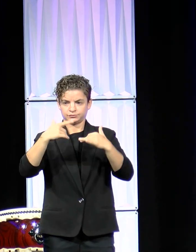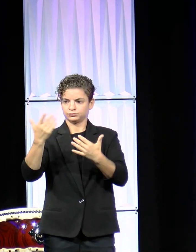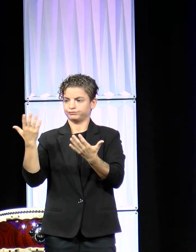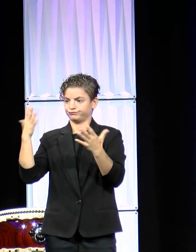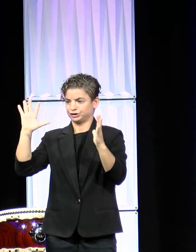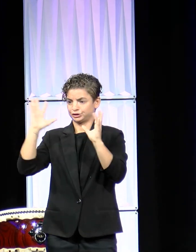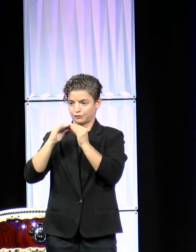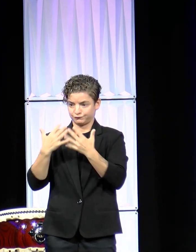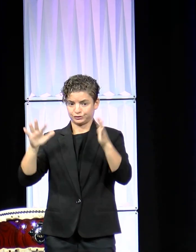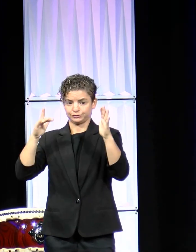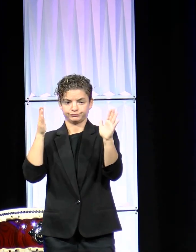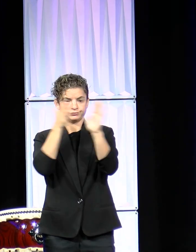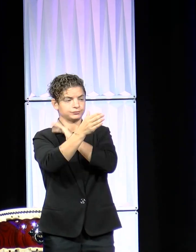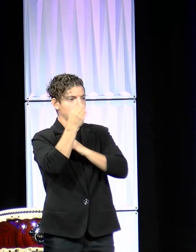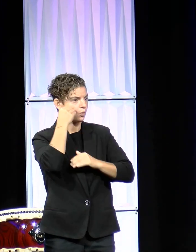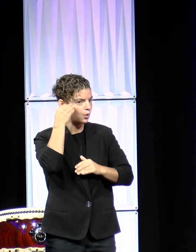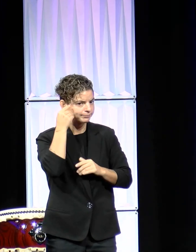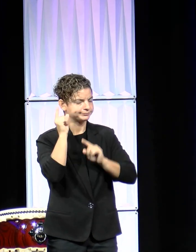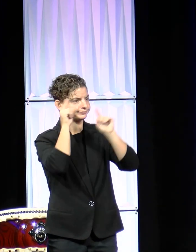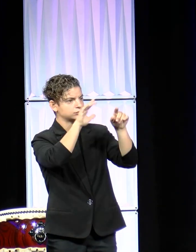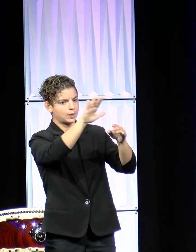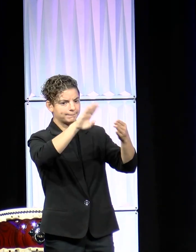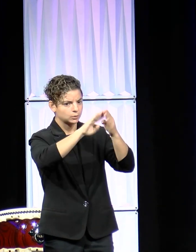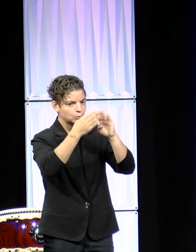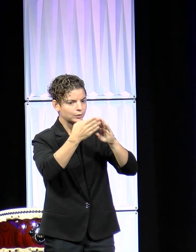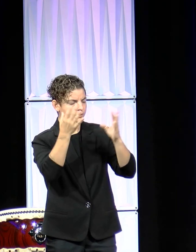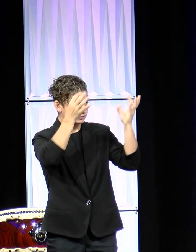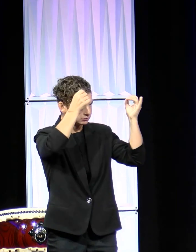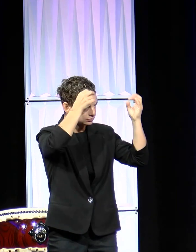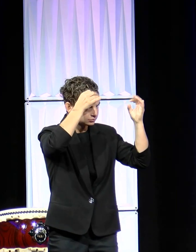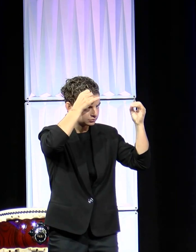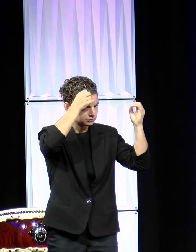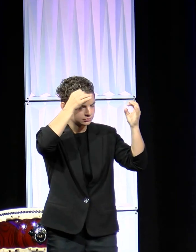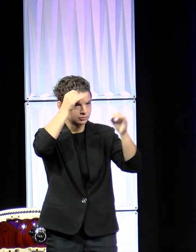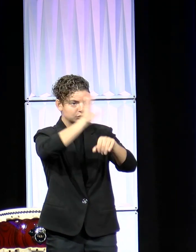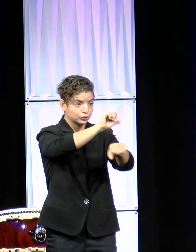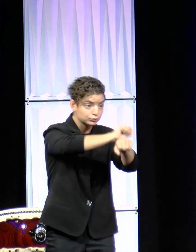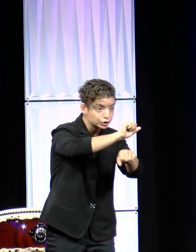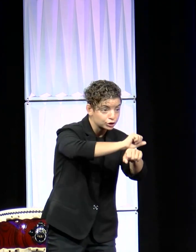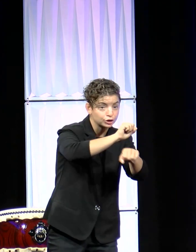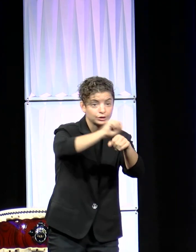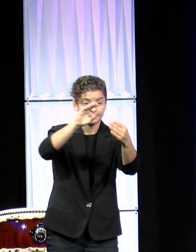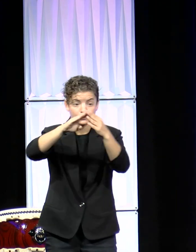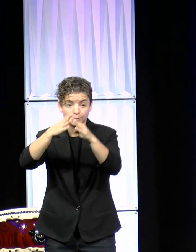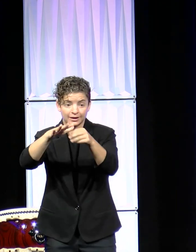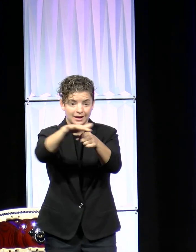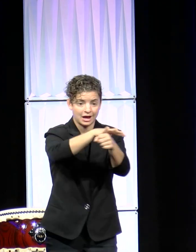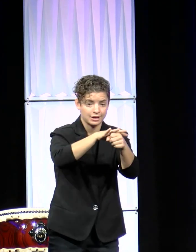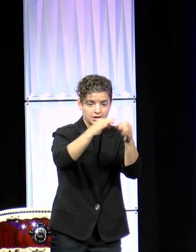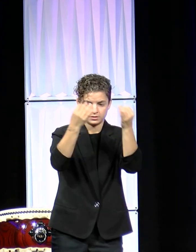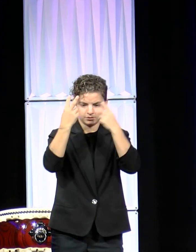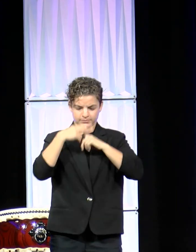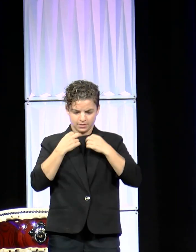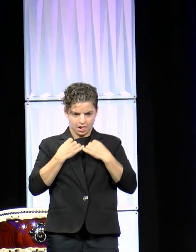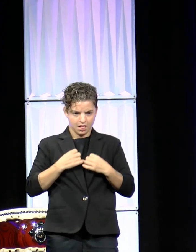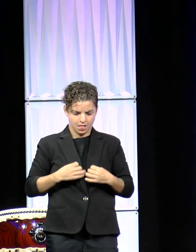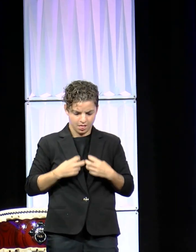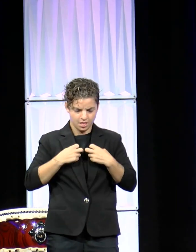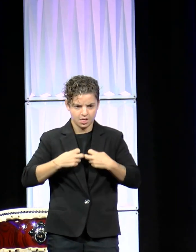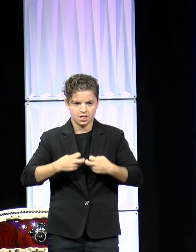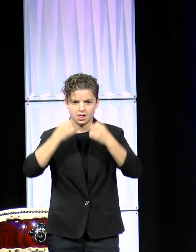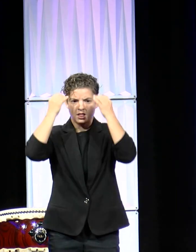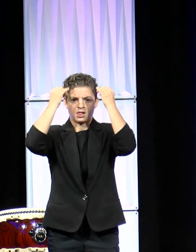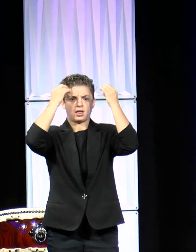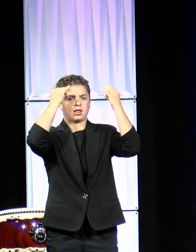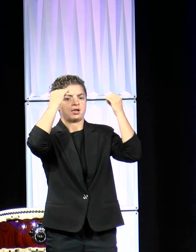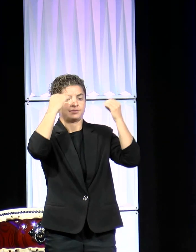What has changed for you? Because hopefully you are not the same person that you were a few days ago when